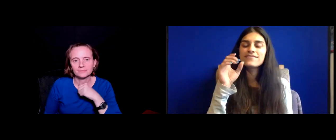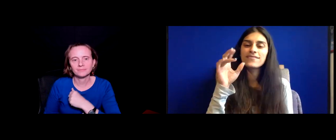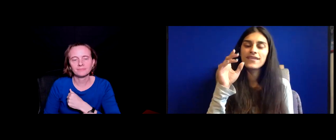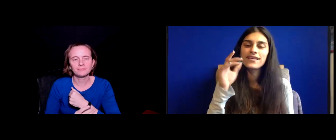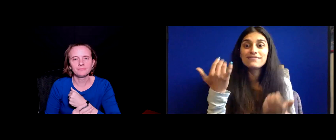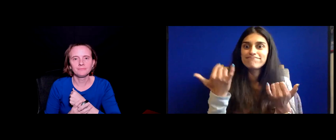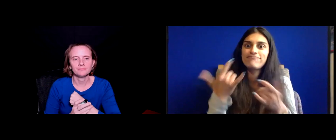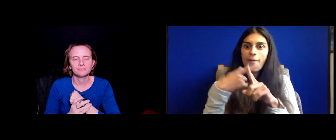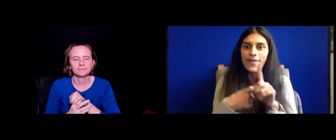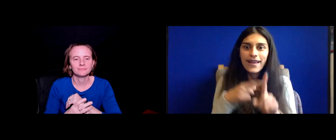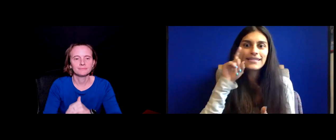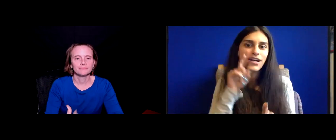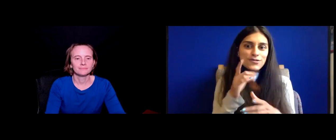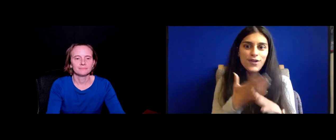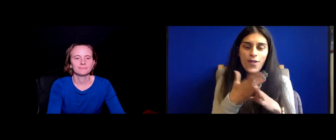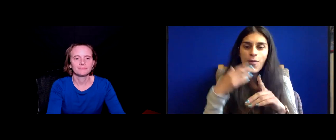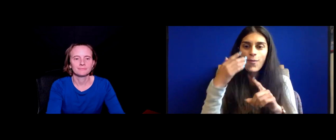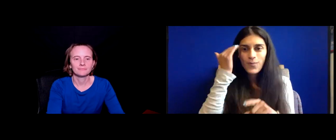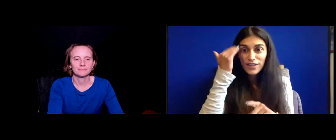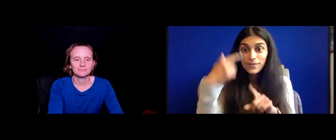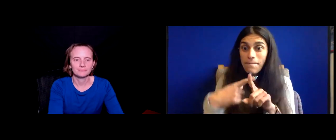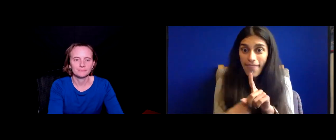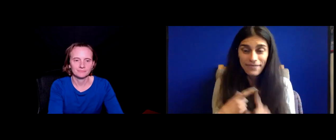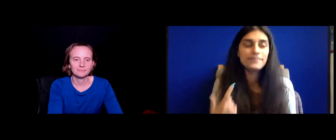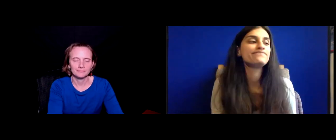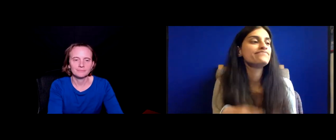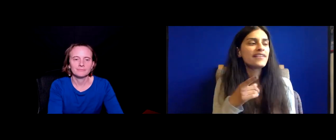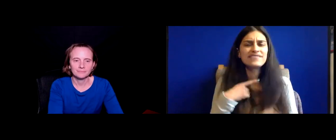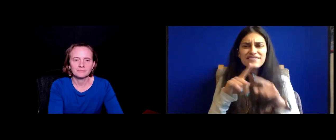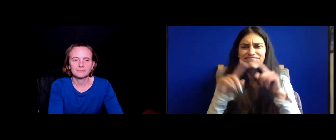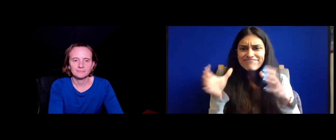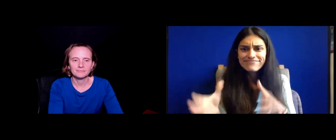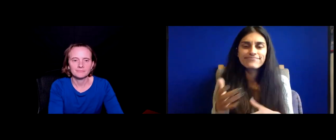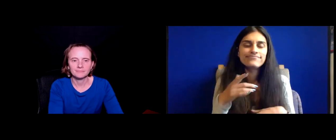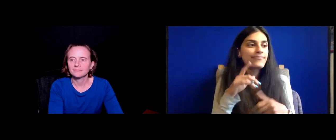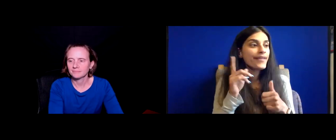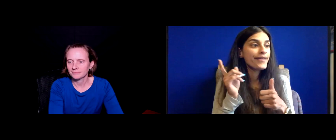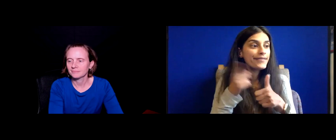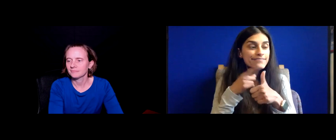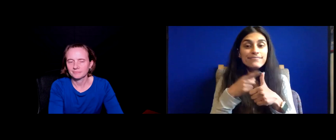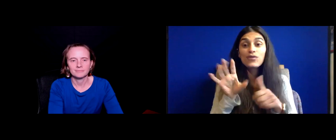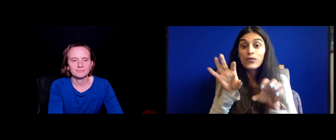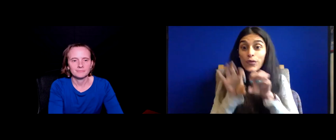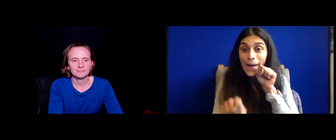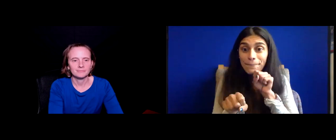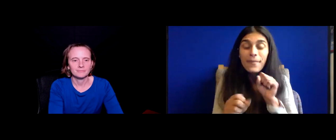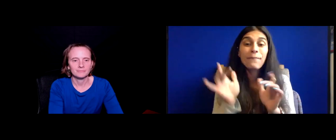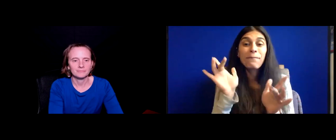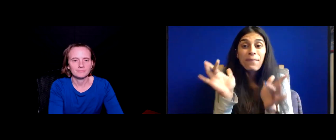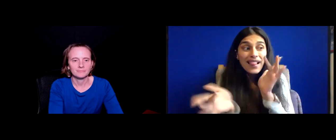Sure, I'd be happy to do that. So again, this is Sexual Assault Awareness Month, and there are a